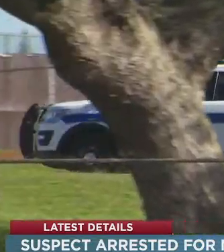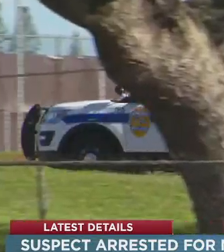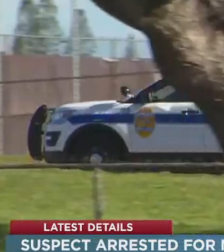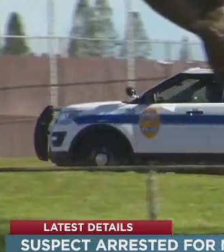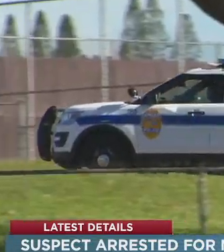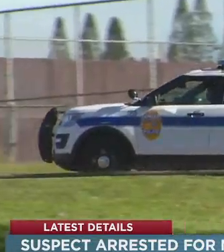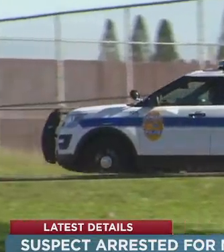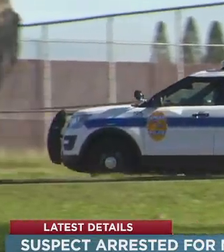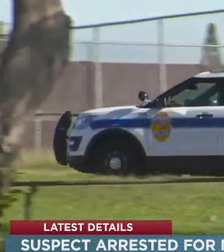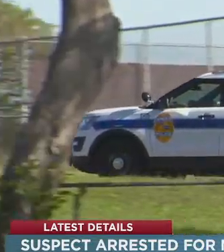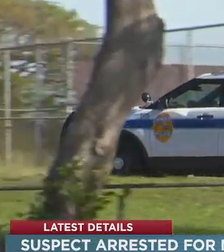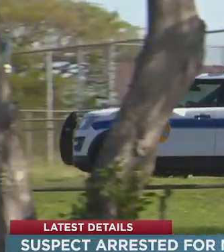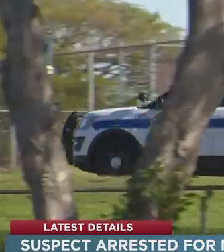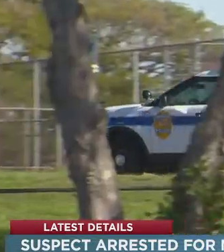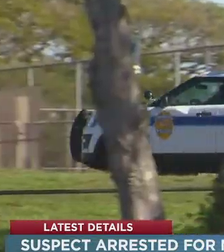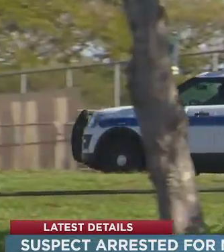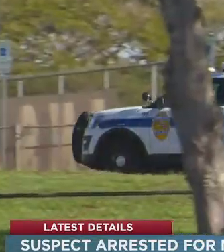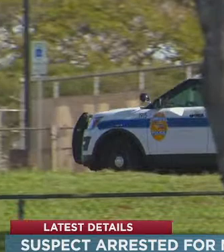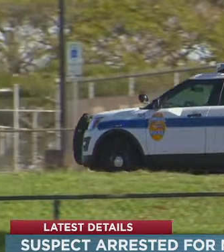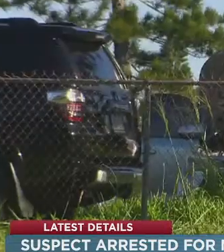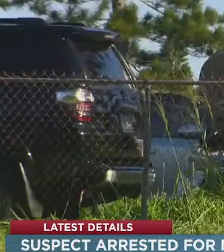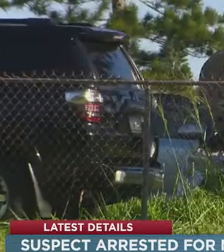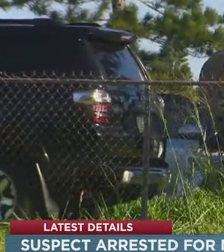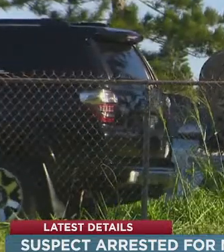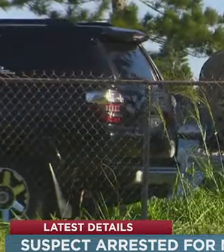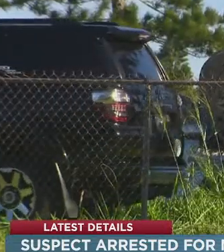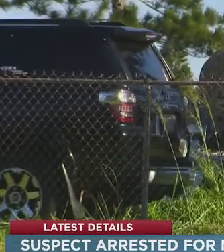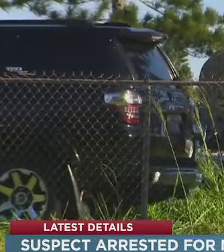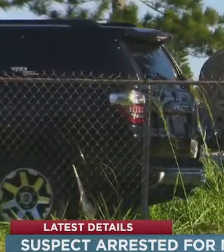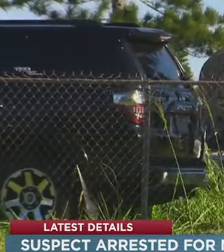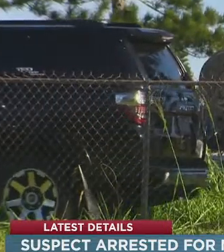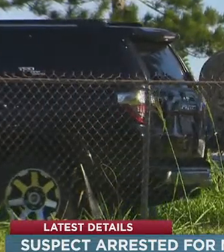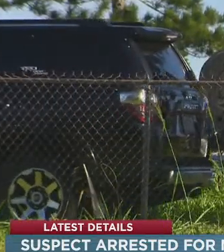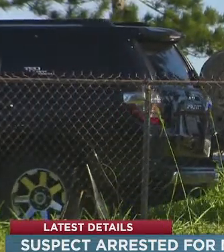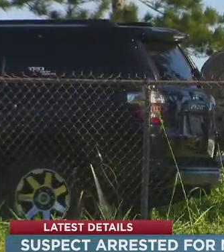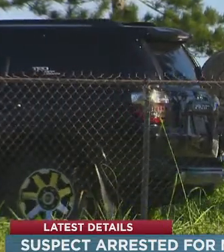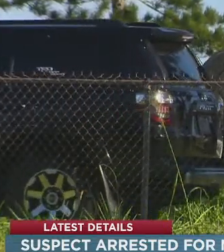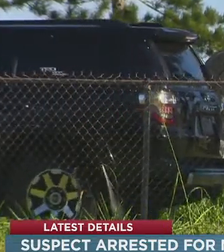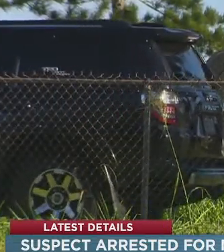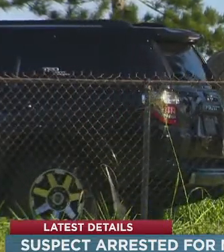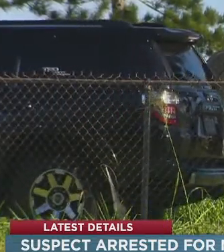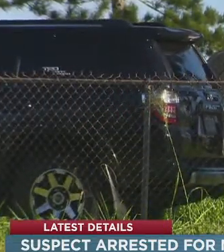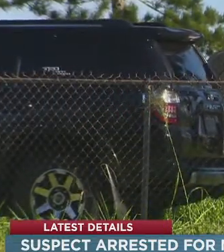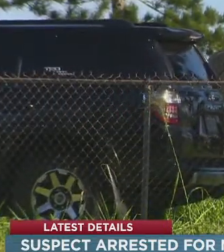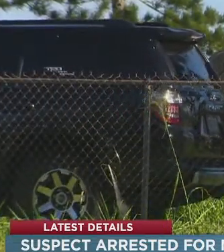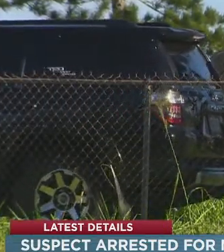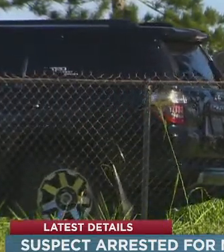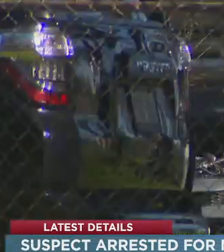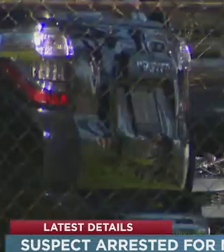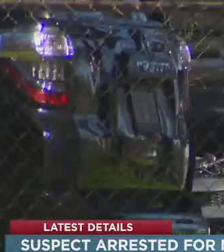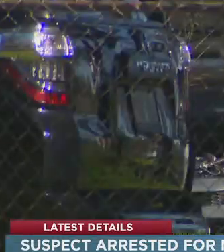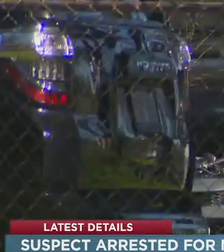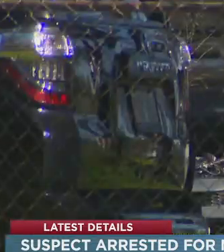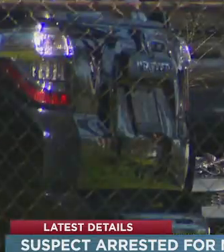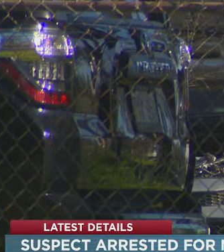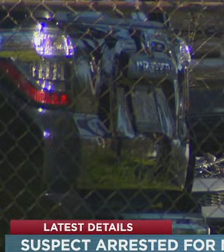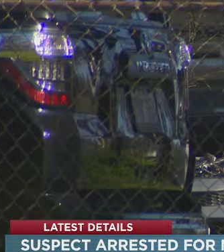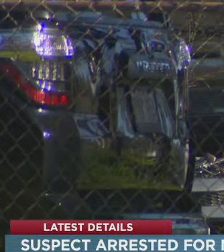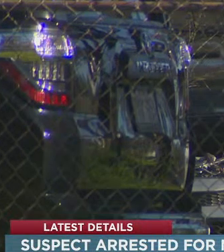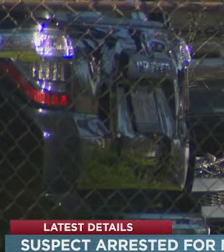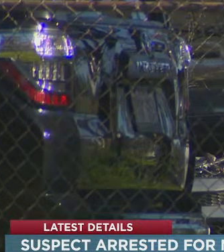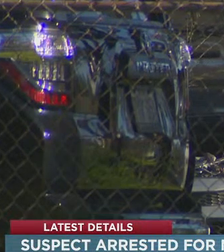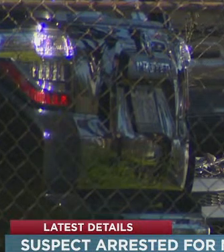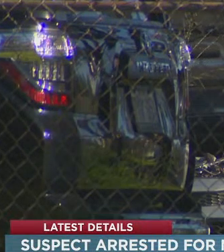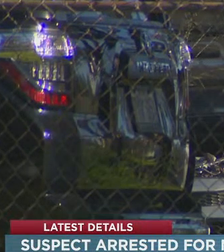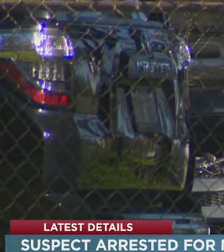discovered an unresponsive female inside the back of that vehicle. It had been burned. Witnesses say they had